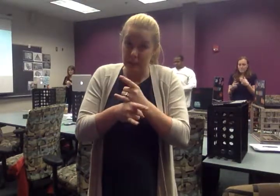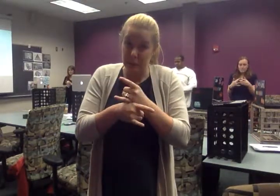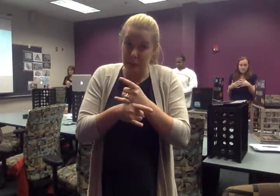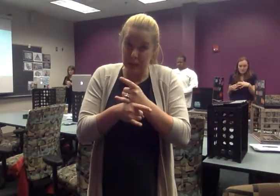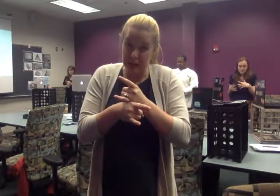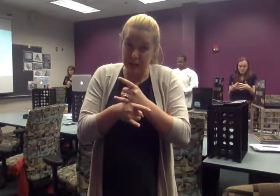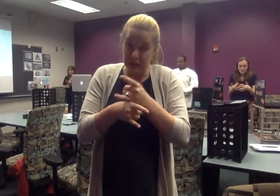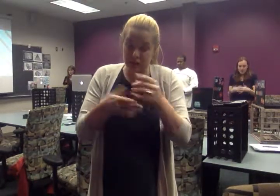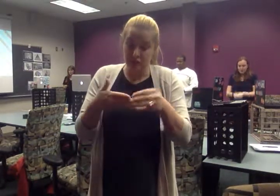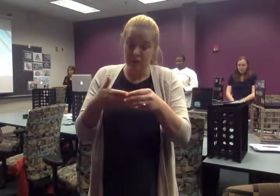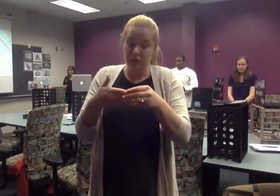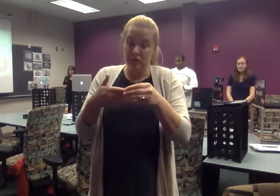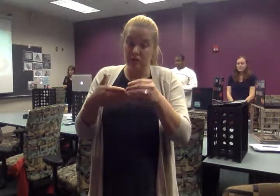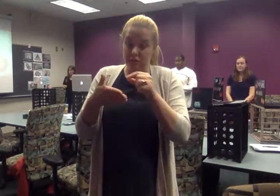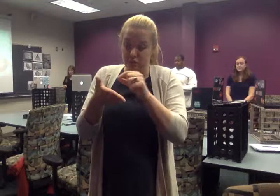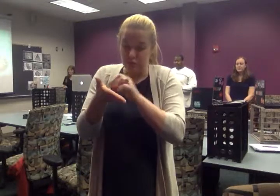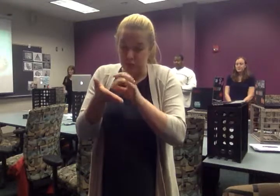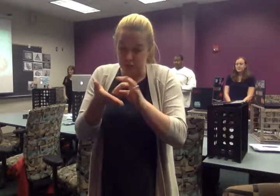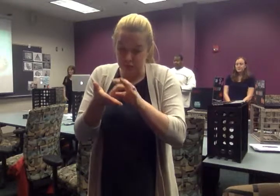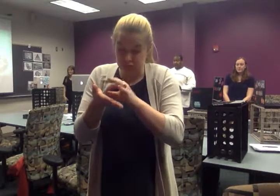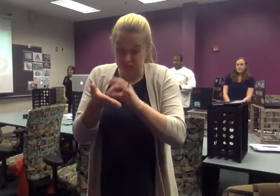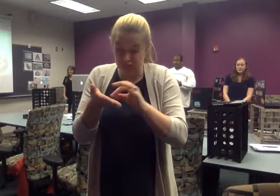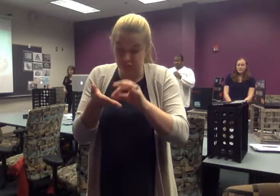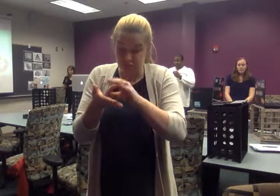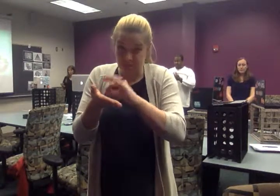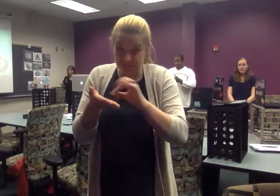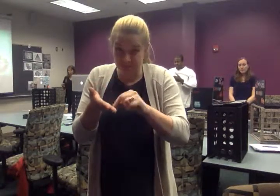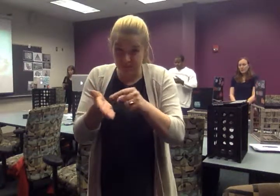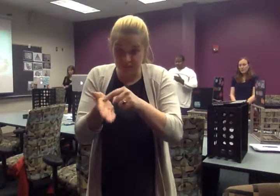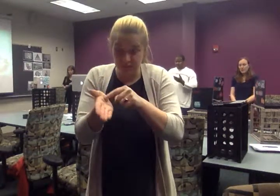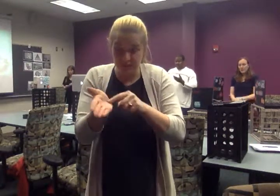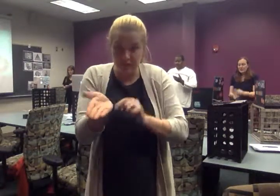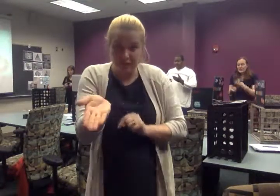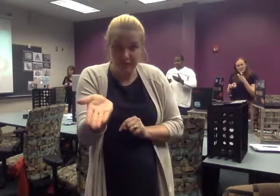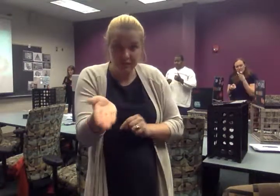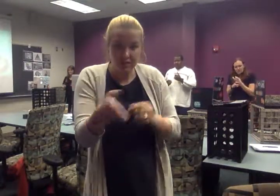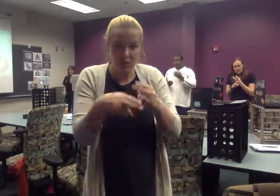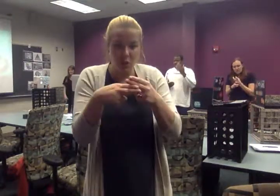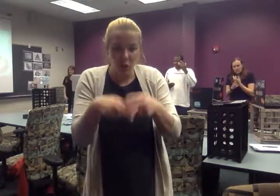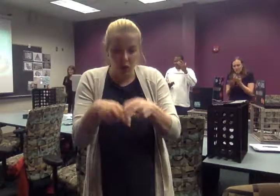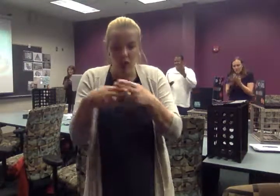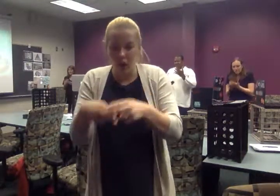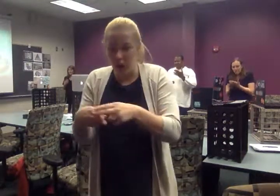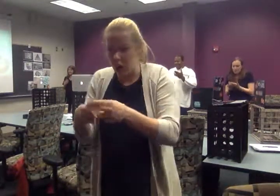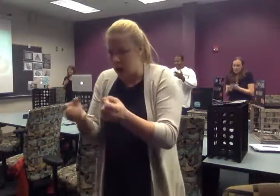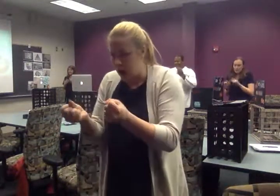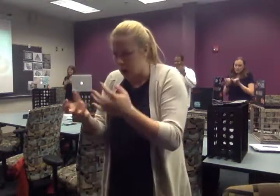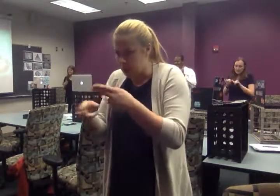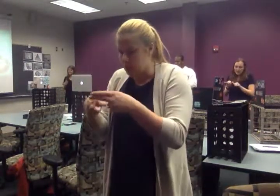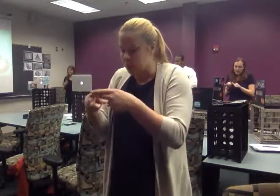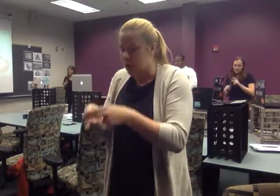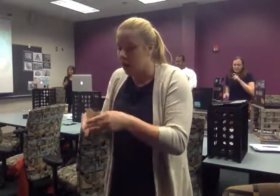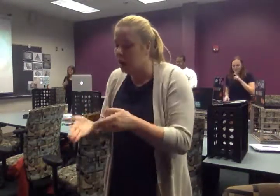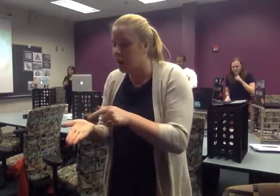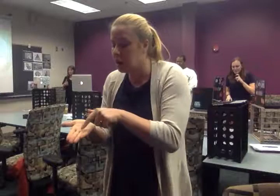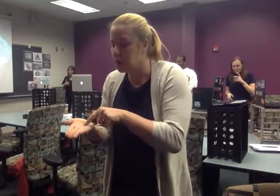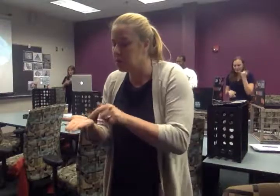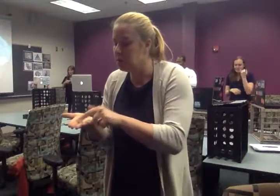crash course literature. But of course, it's really inconvenient to like weigh and measure metals every time you want to buy or sell something, so people hit upon the idea of